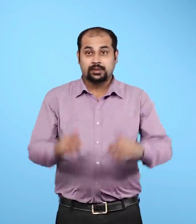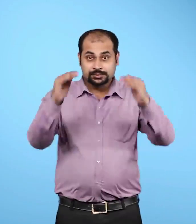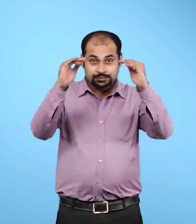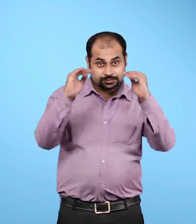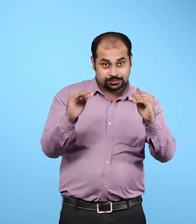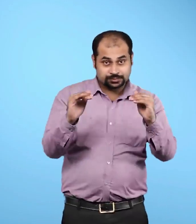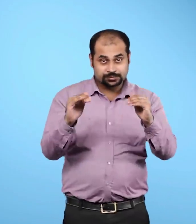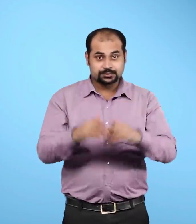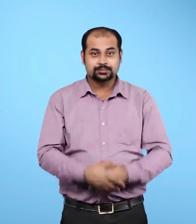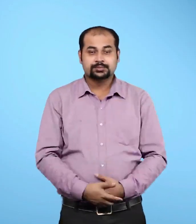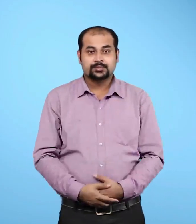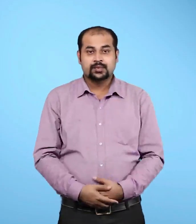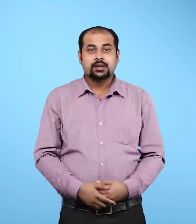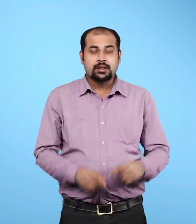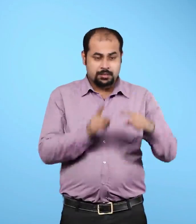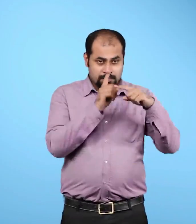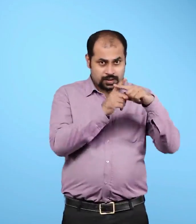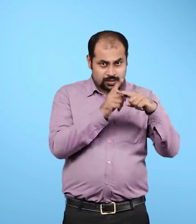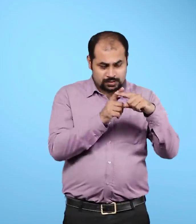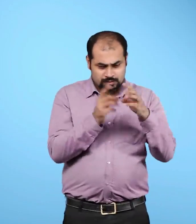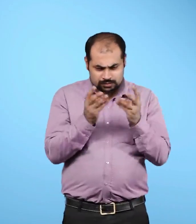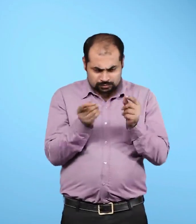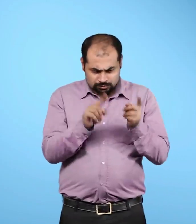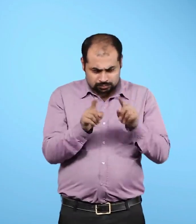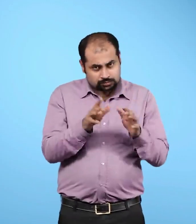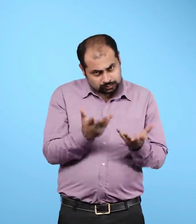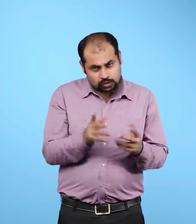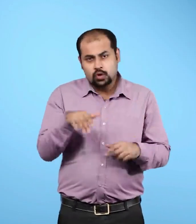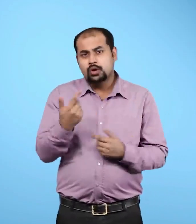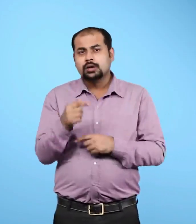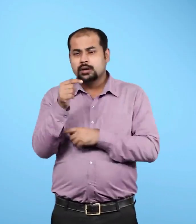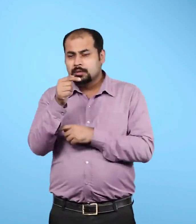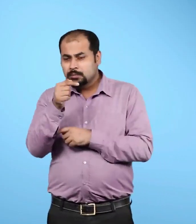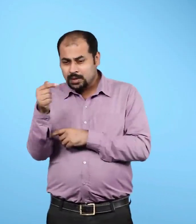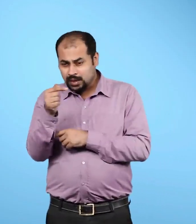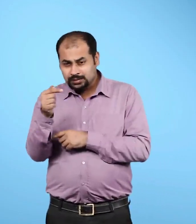Part 2. Add by writing and also without writing.